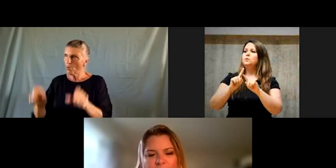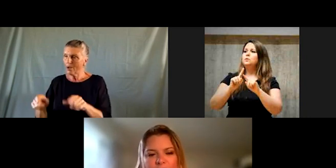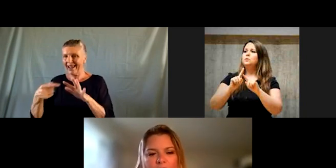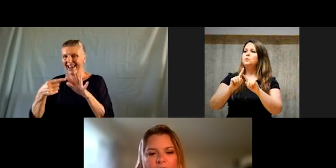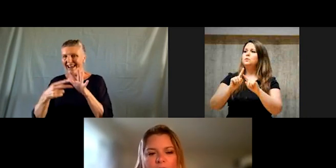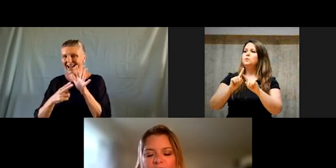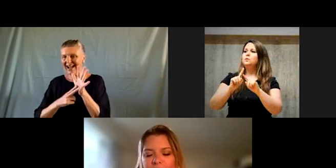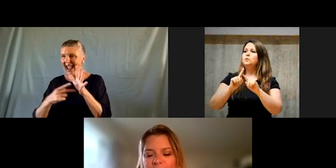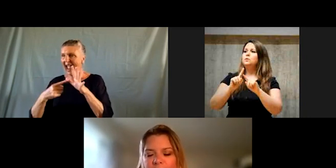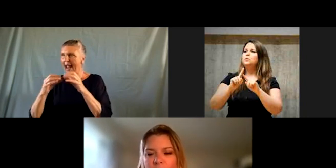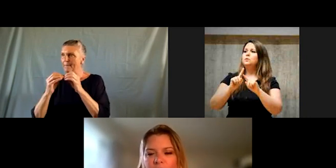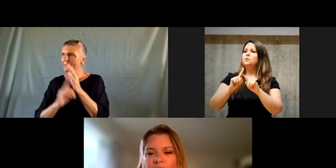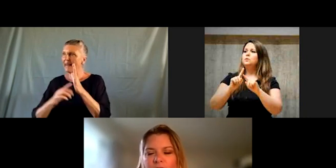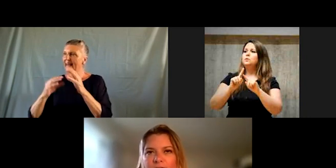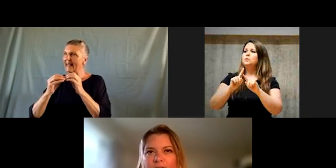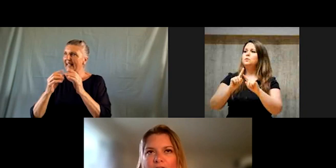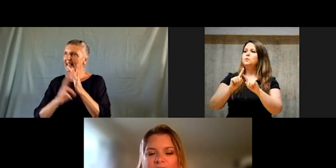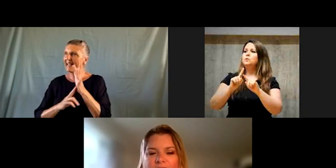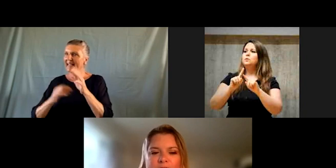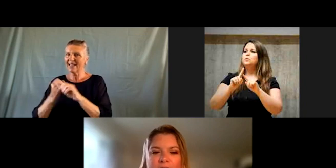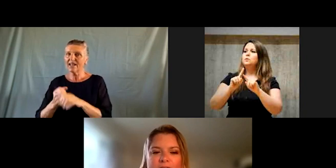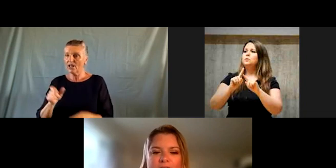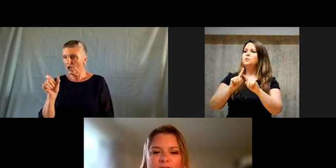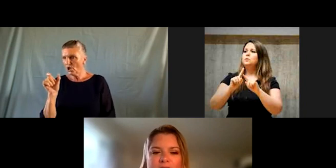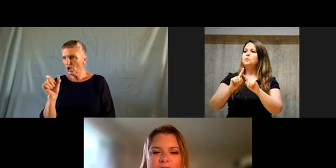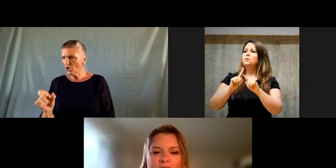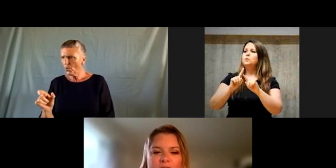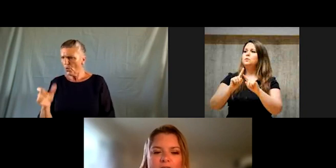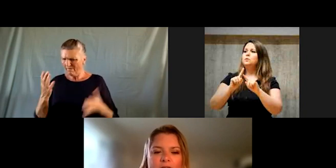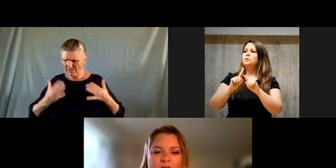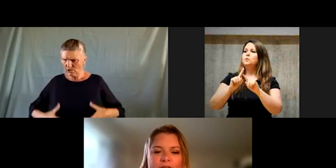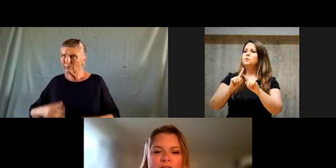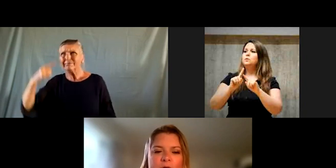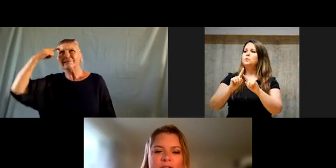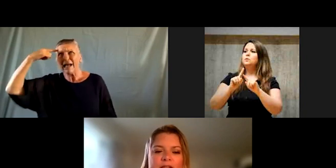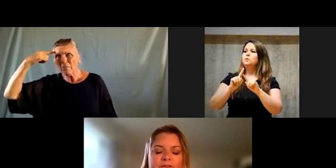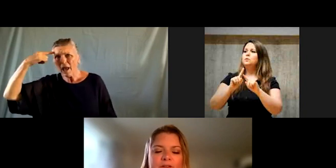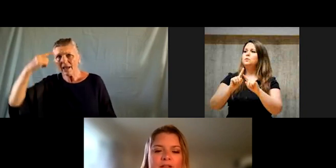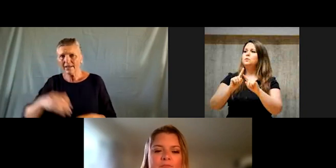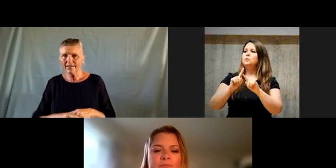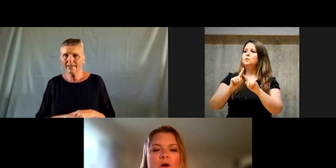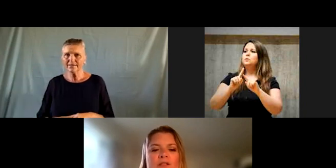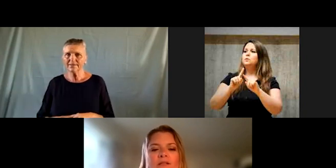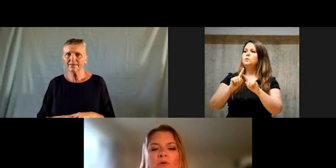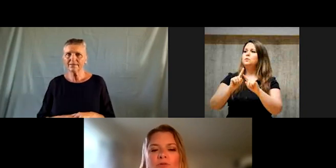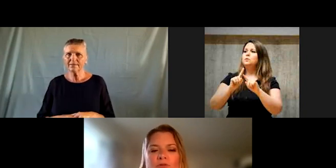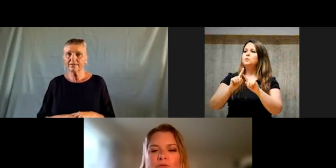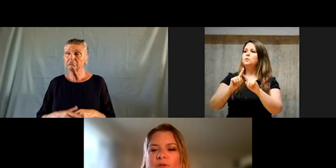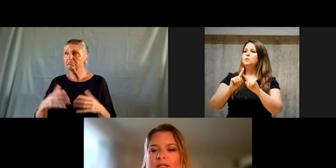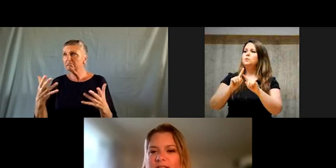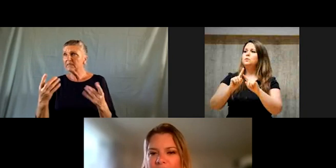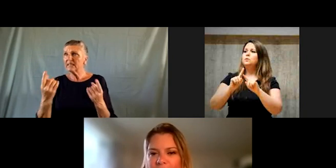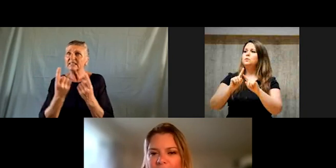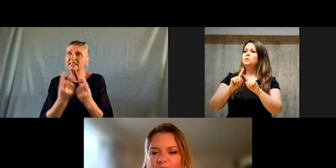with. The word feasible kind of stuck in my head. You know, it's something possible to